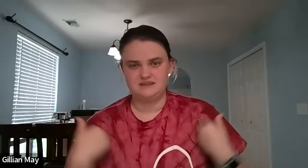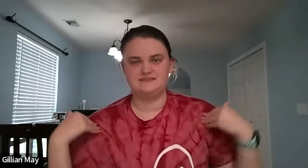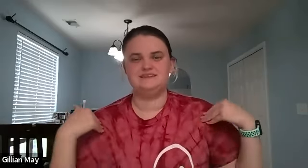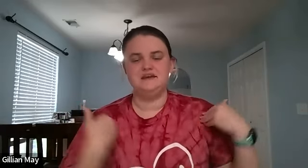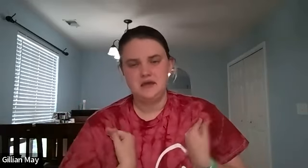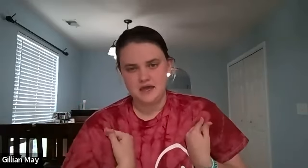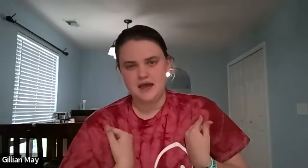hands.